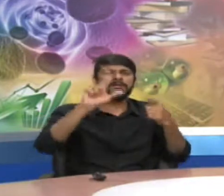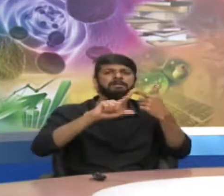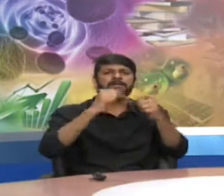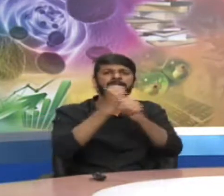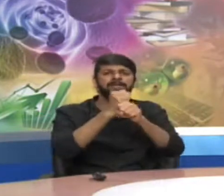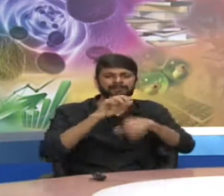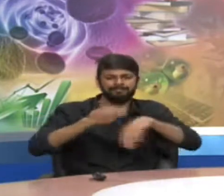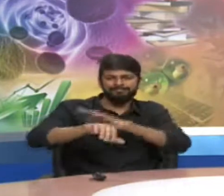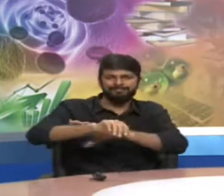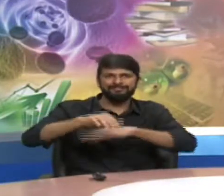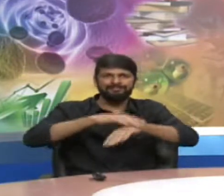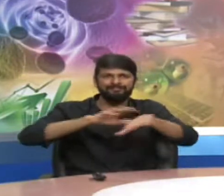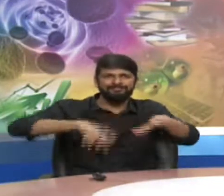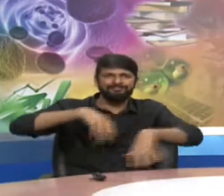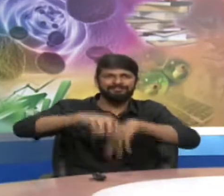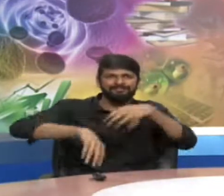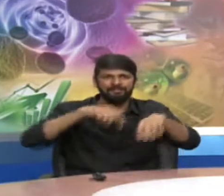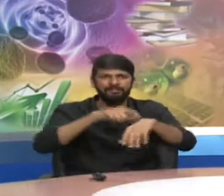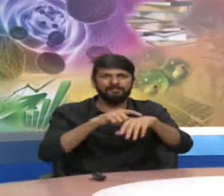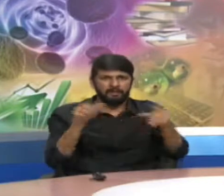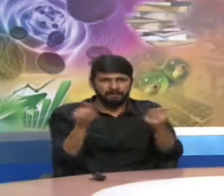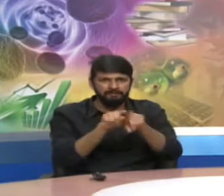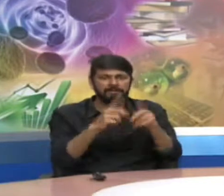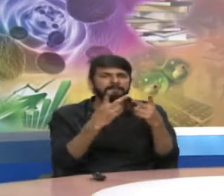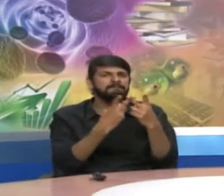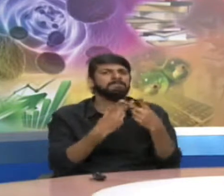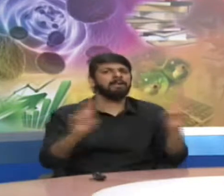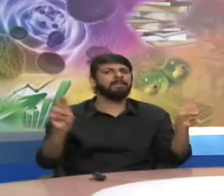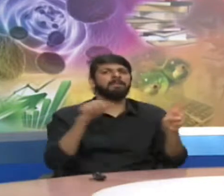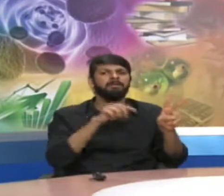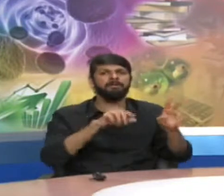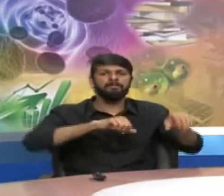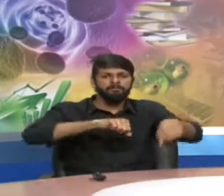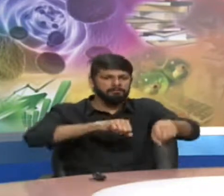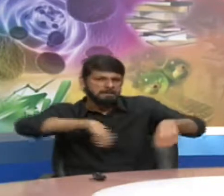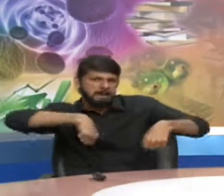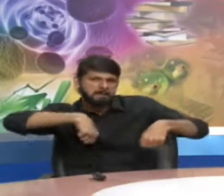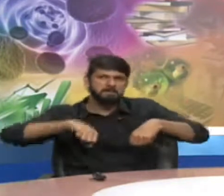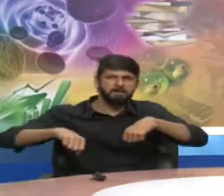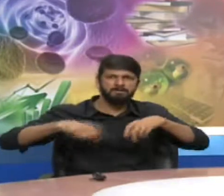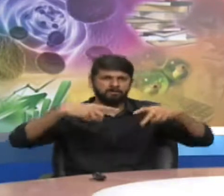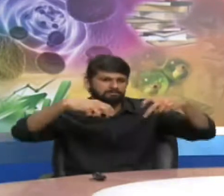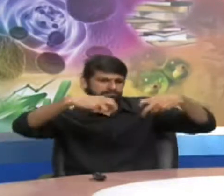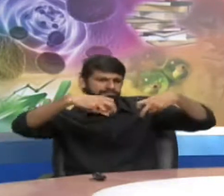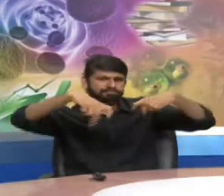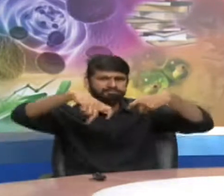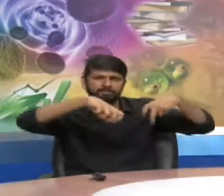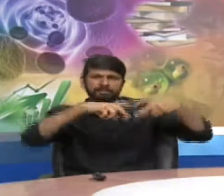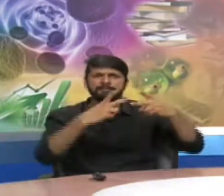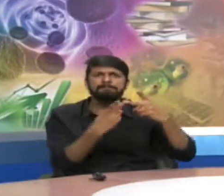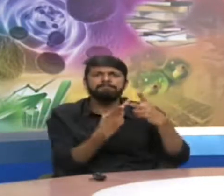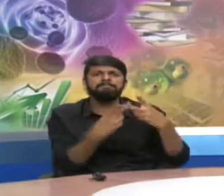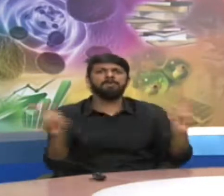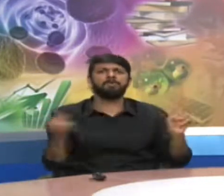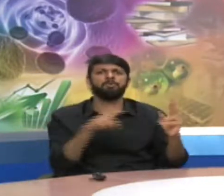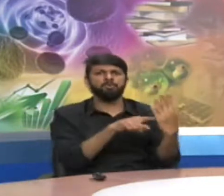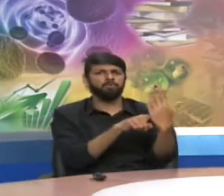and in different legs, in a different position